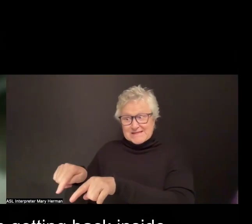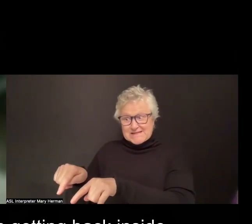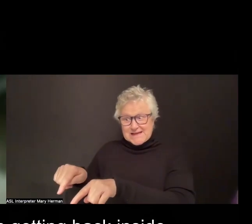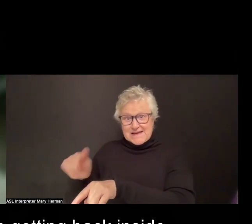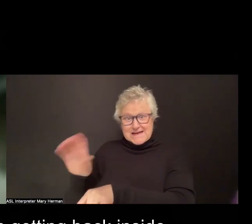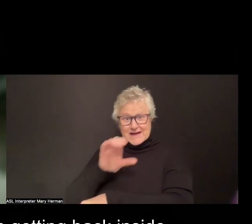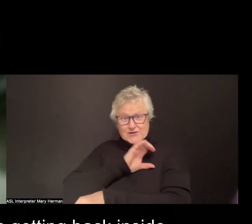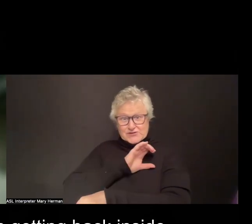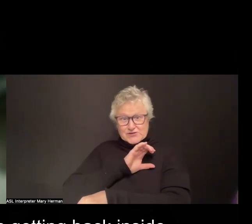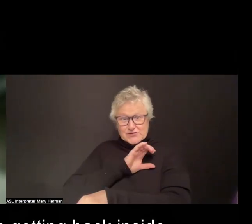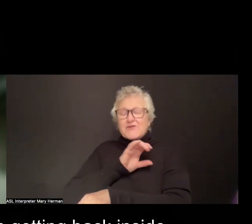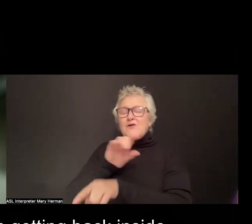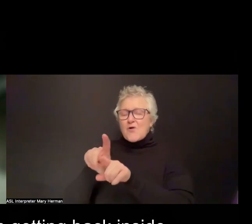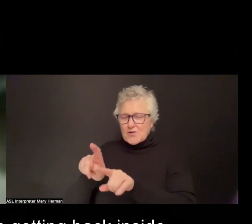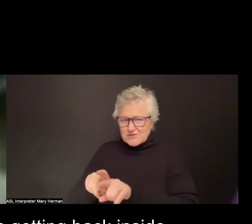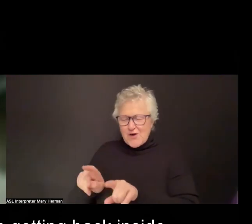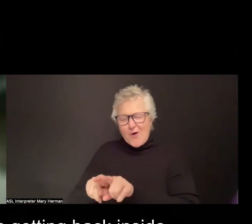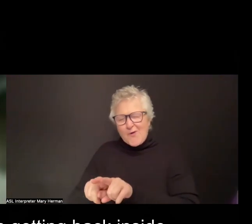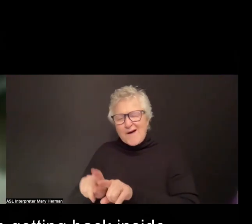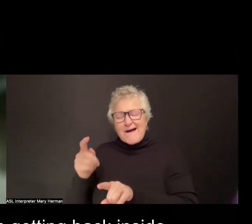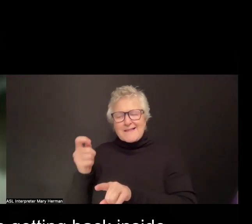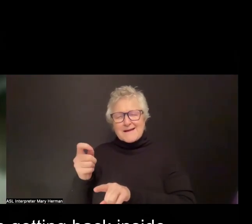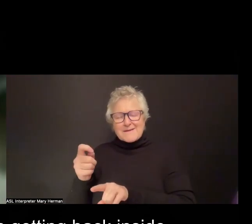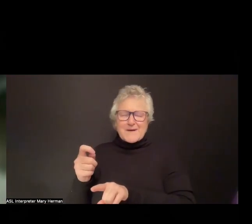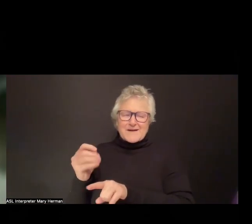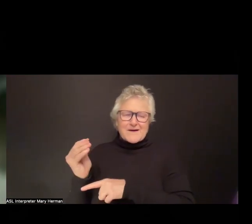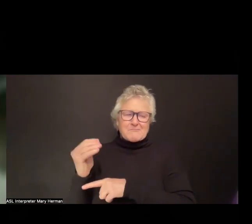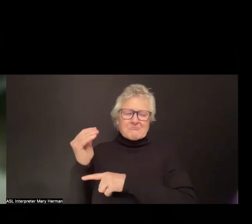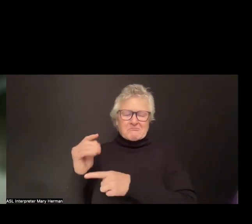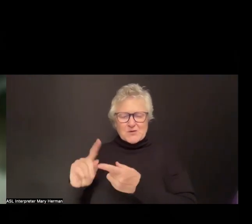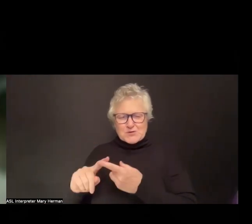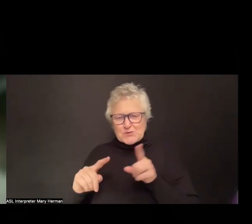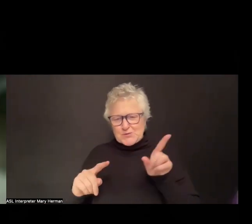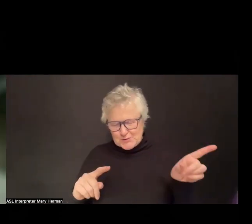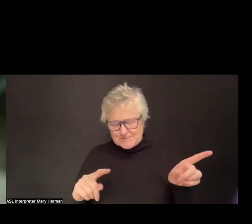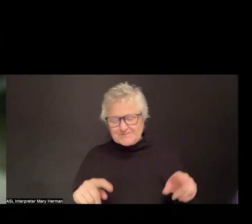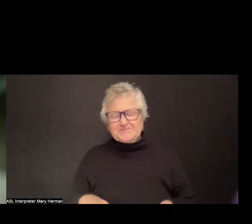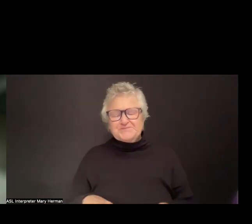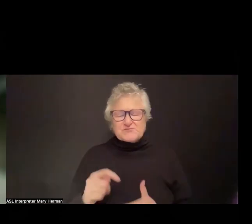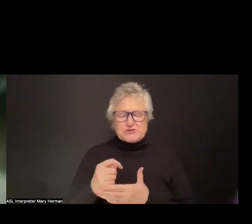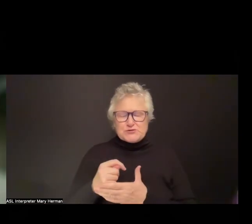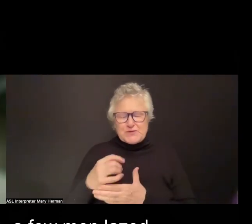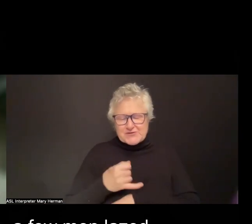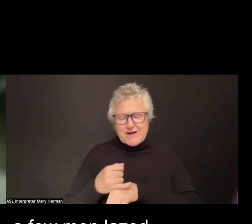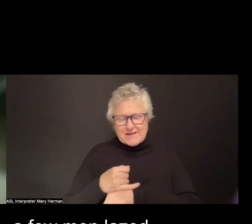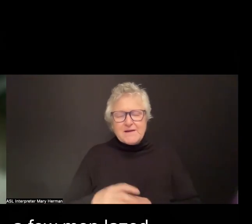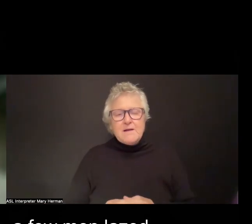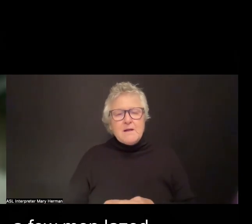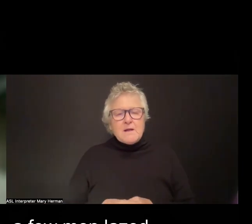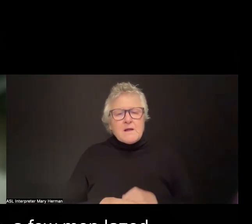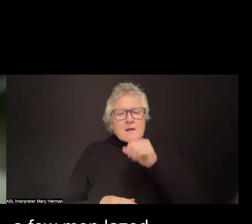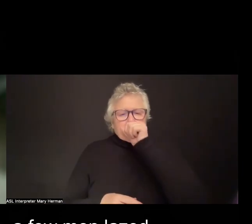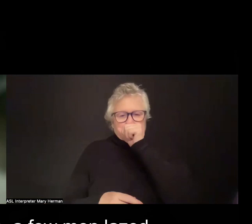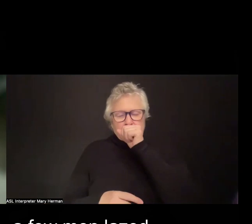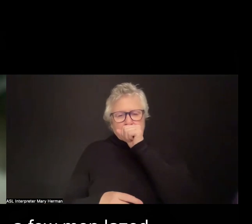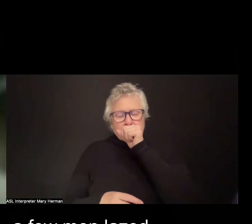I should have been getting back inside to stoke something or serve something or carve something or scour something. Inside the tavern, a